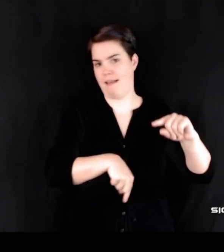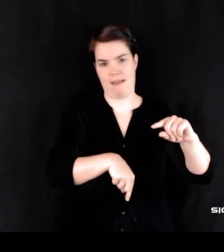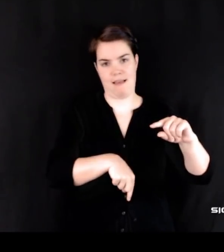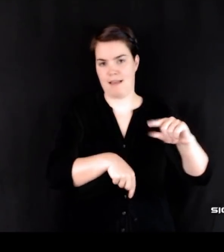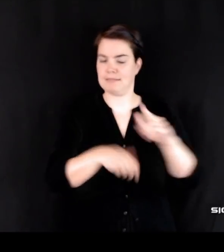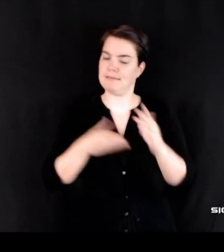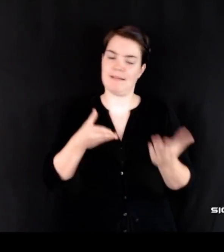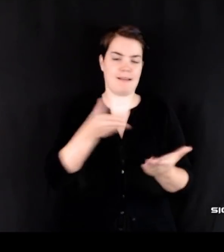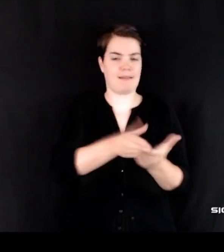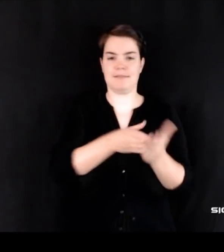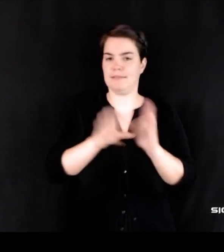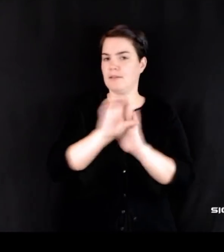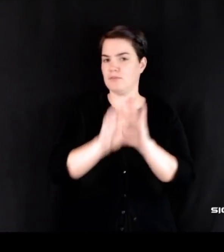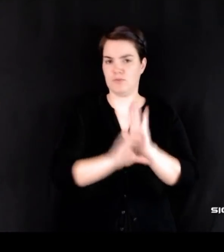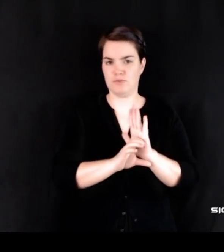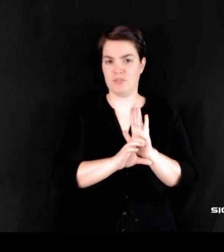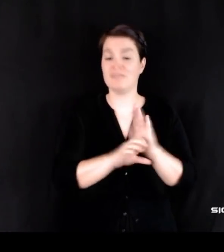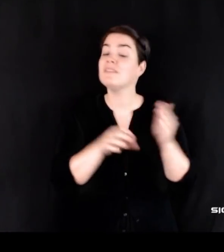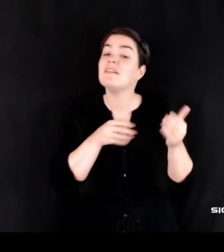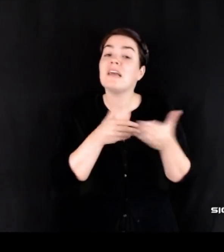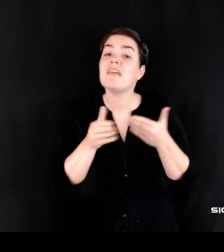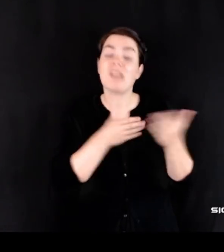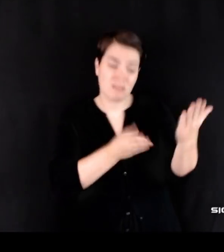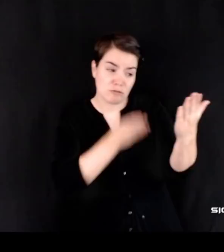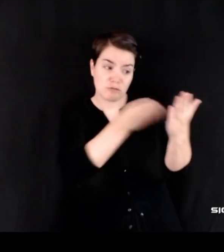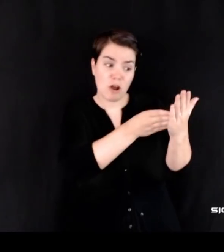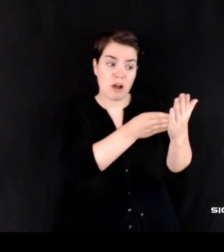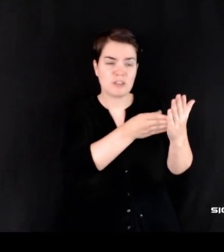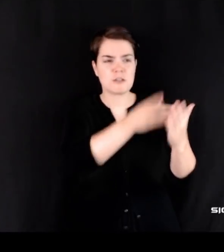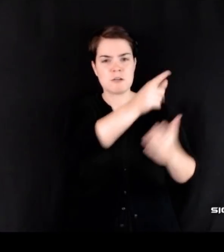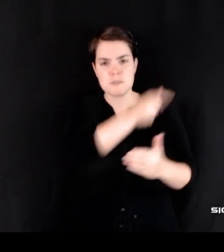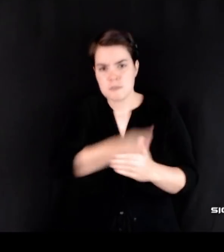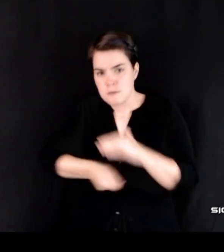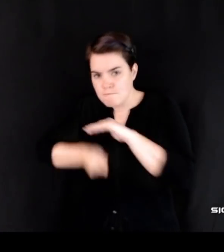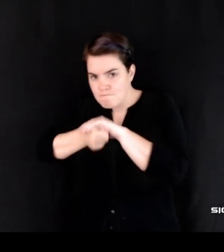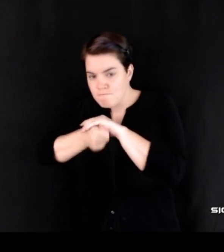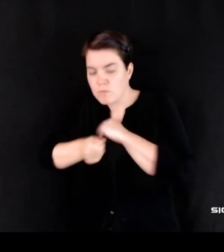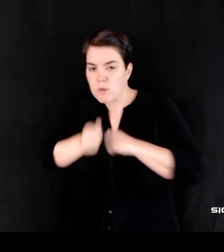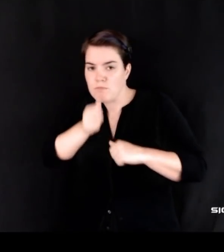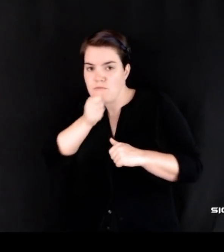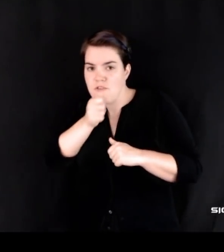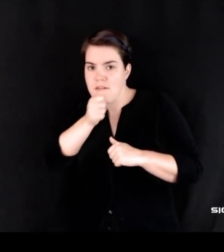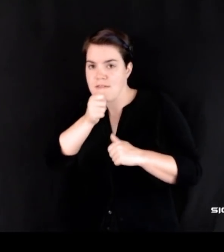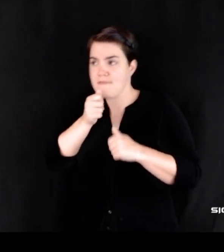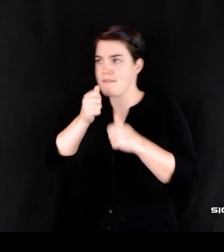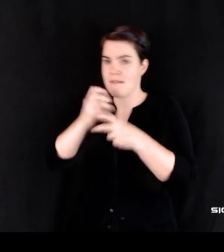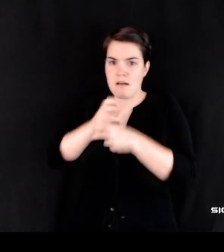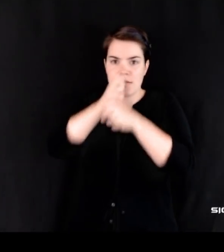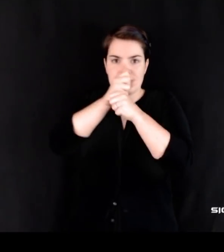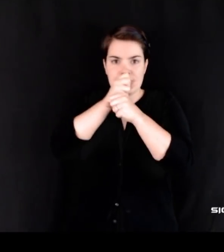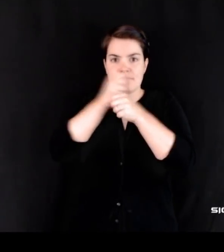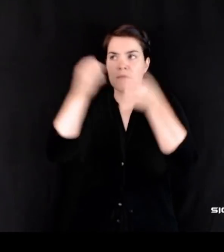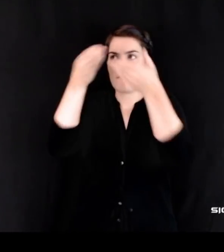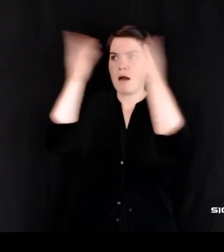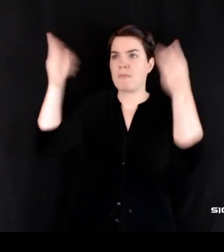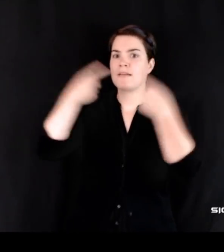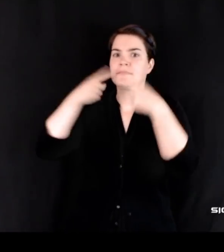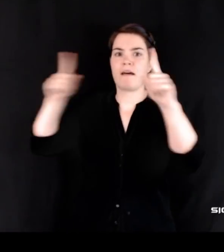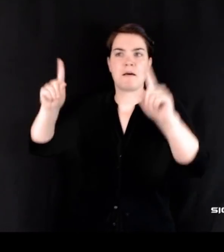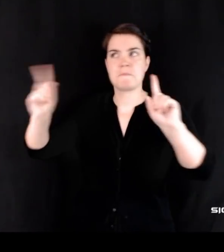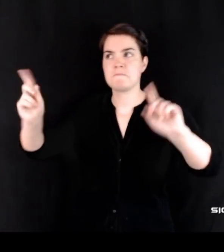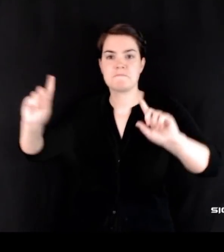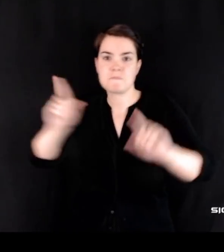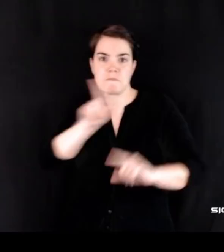unconstitutional. Even if the charge is kept under seal and hidden from public view, that too is prohibited.